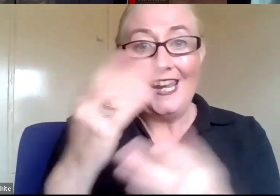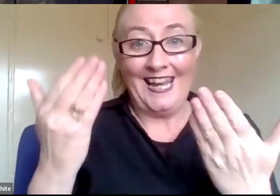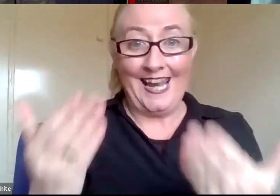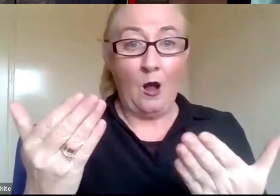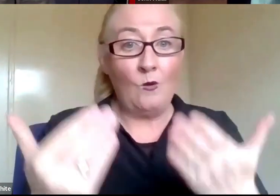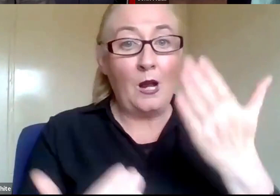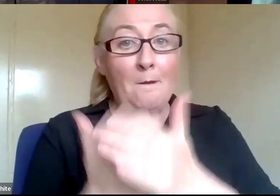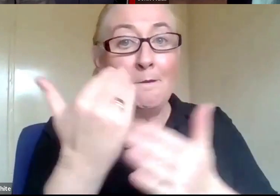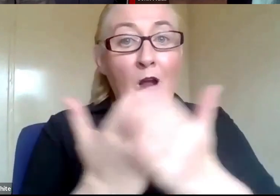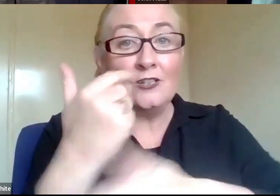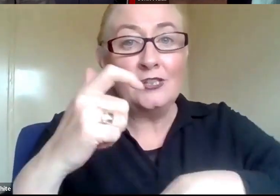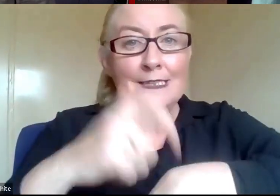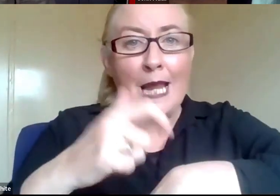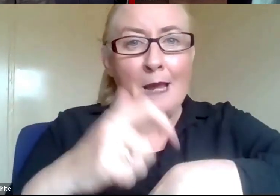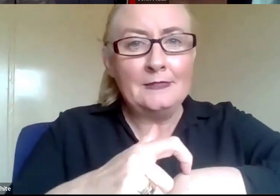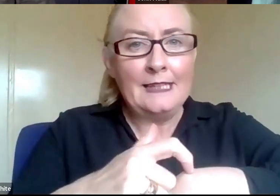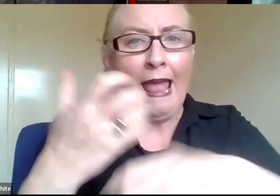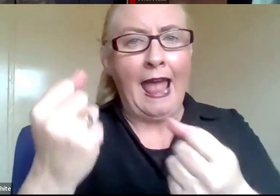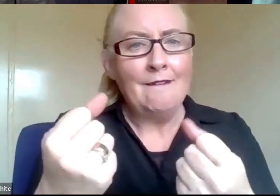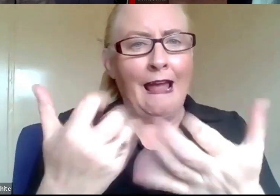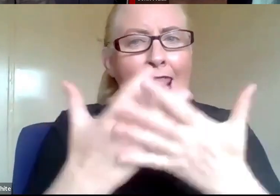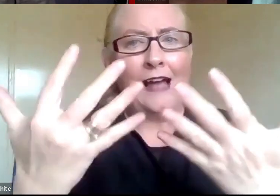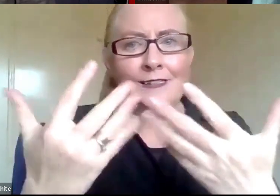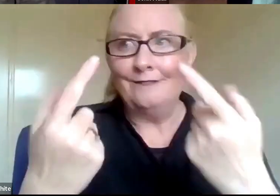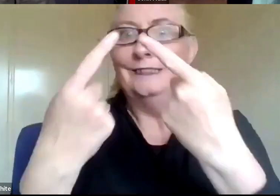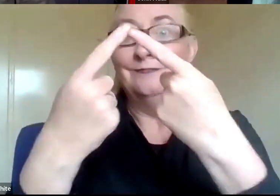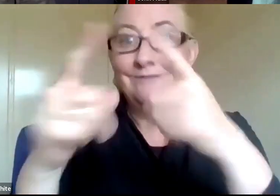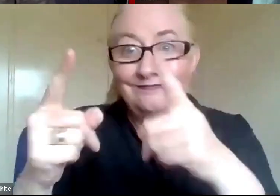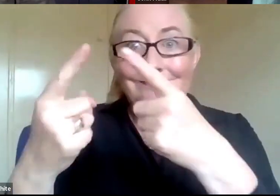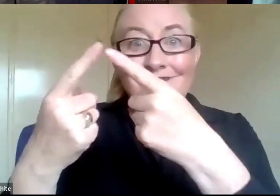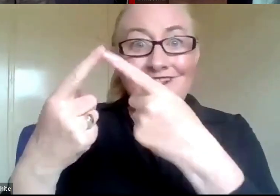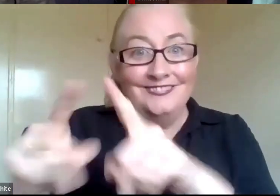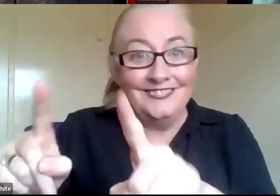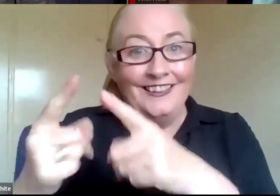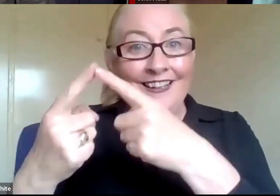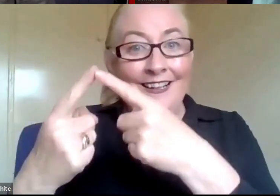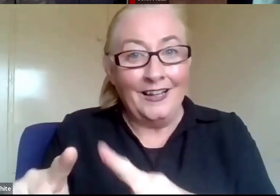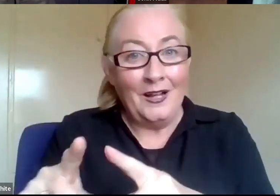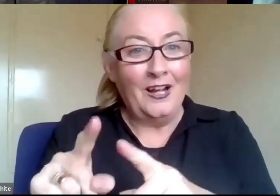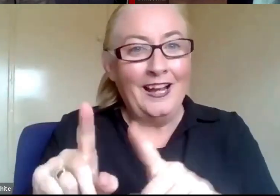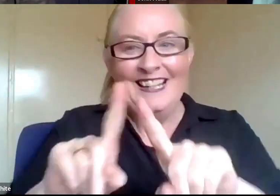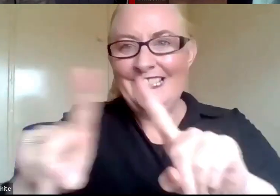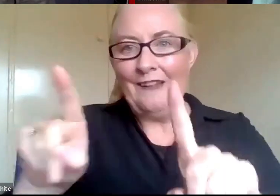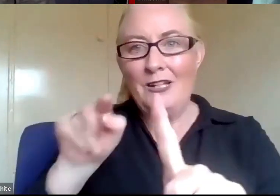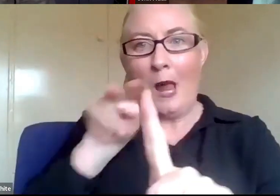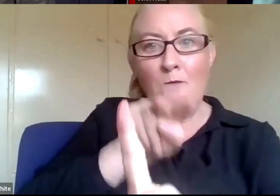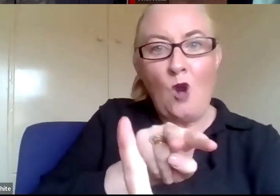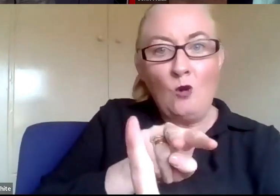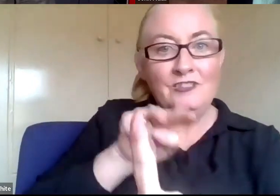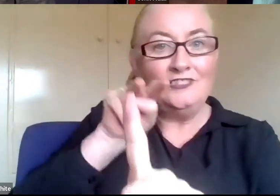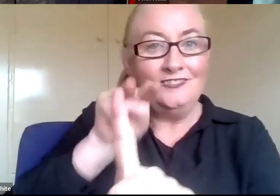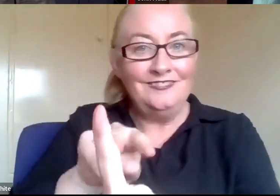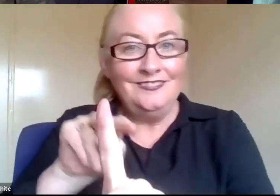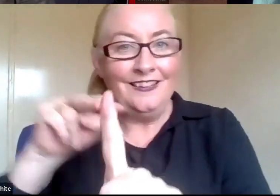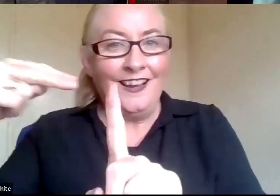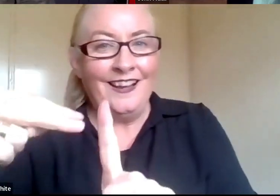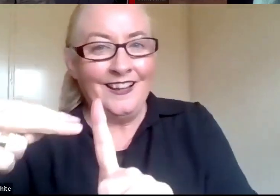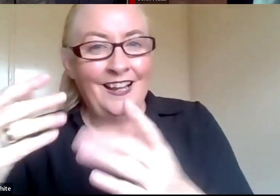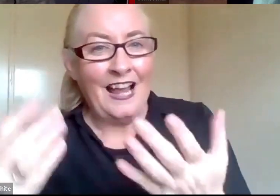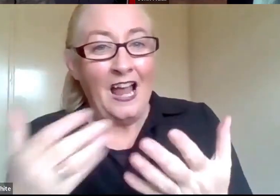There are about 17,000 words in the English language about qualities